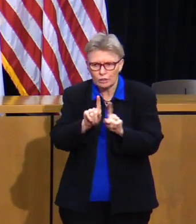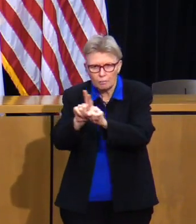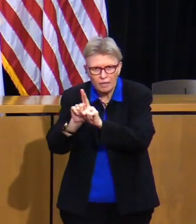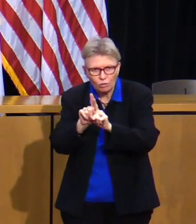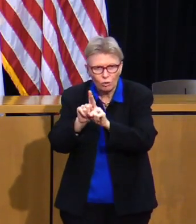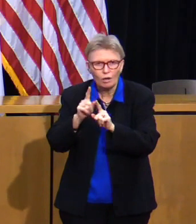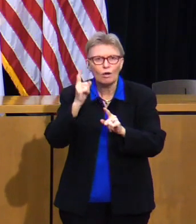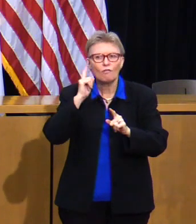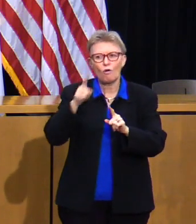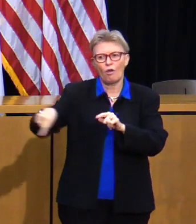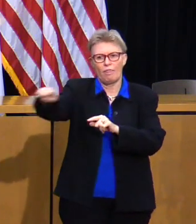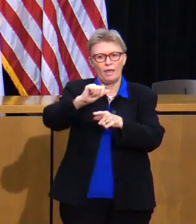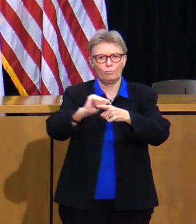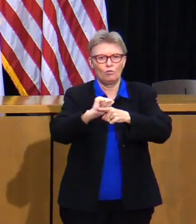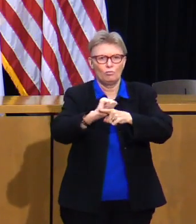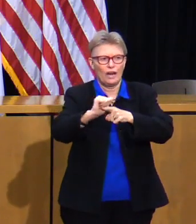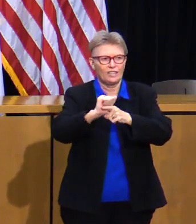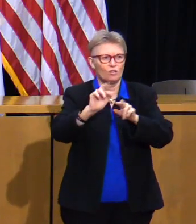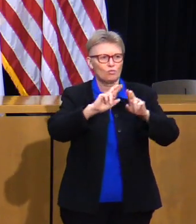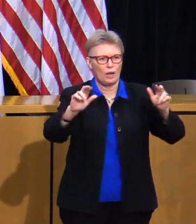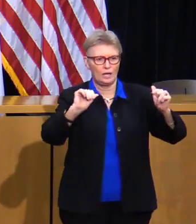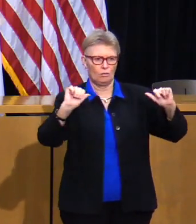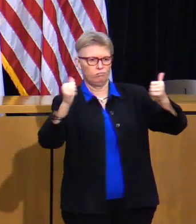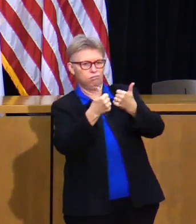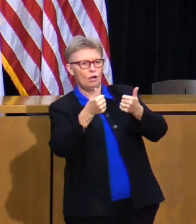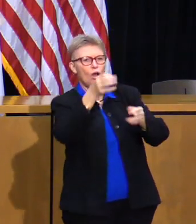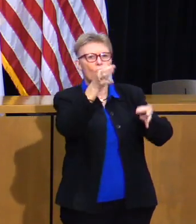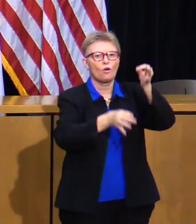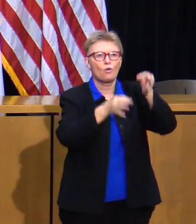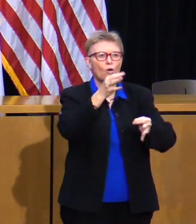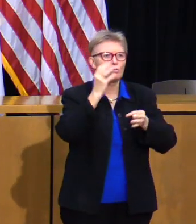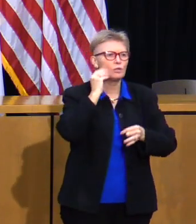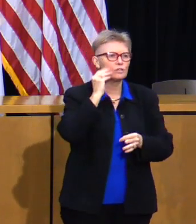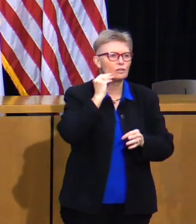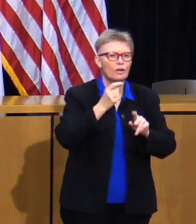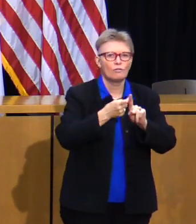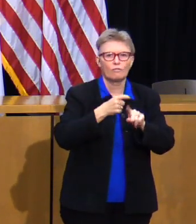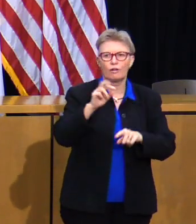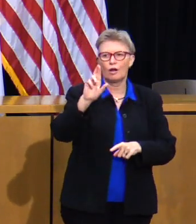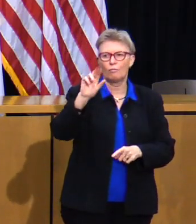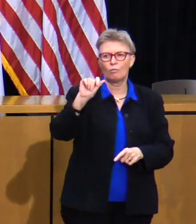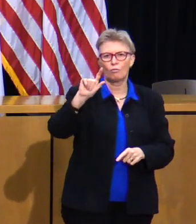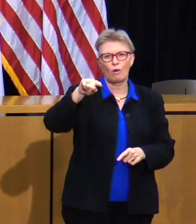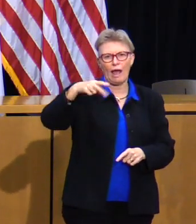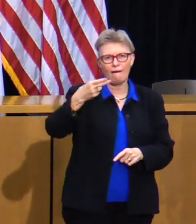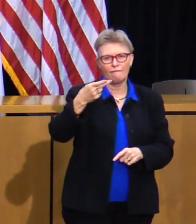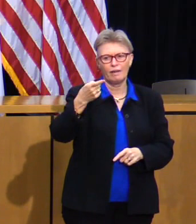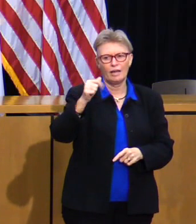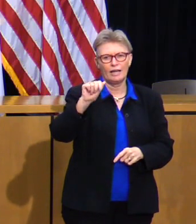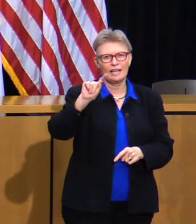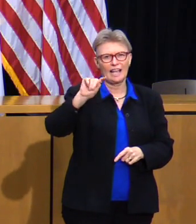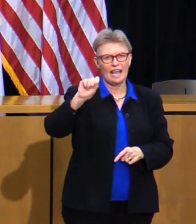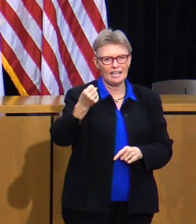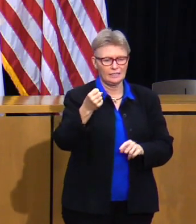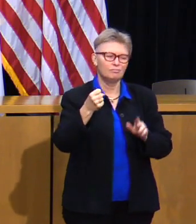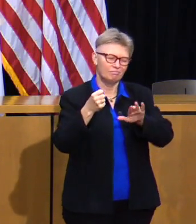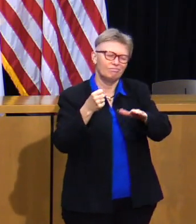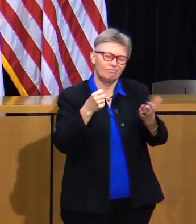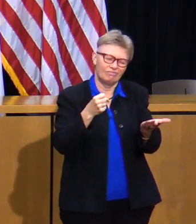court competition, a program that's run by late Justice Ralph Gantz's wife, Deborah